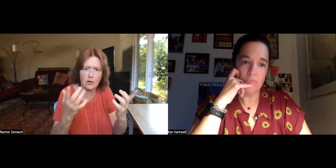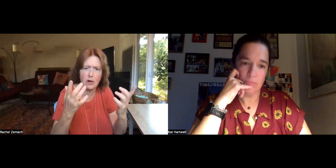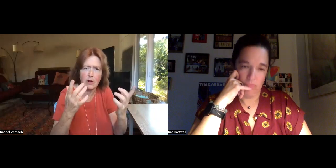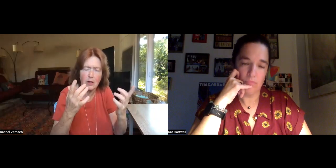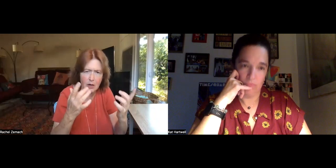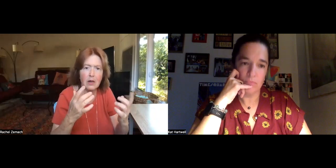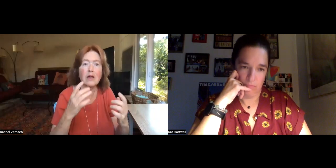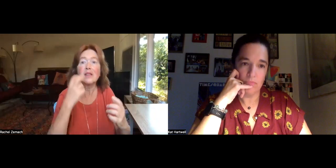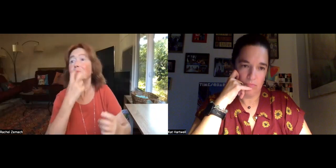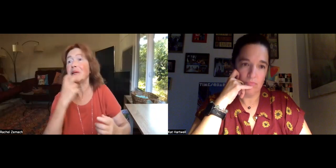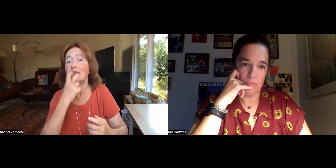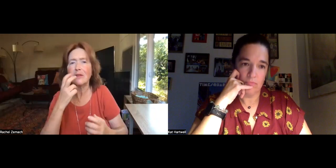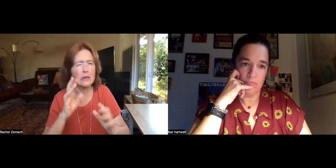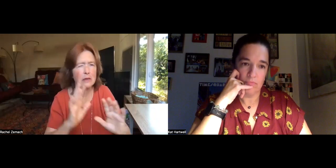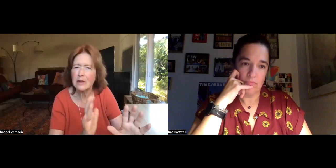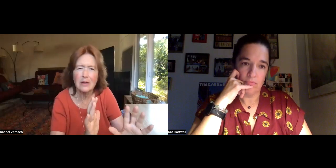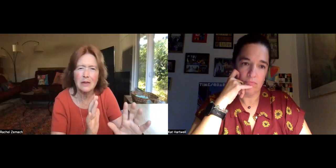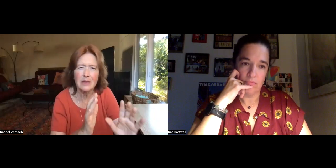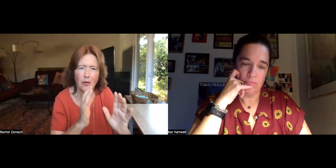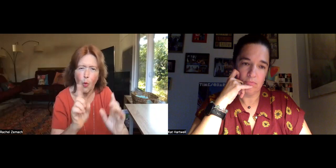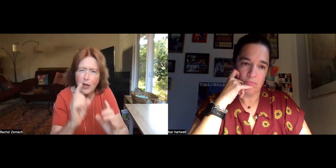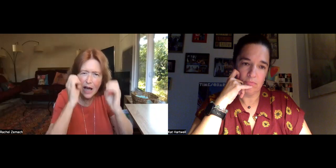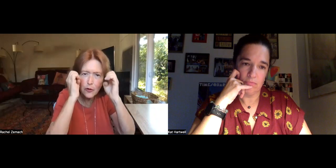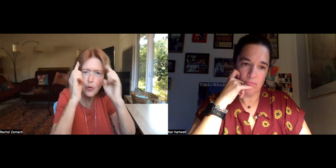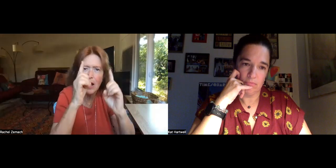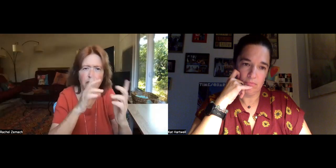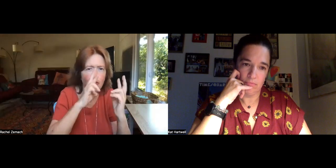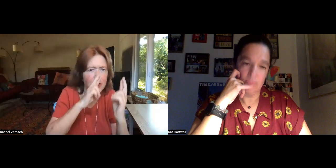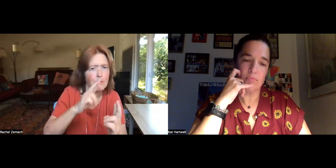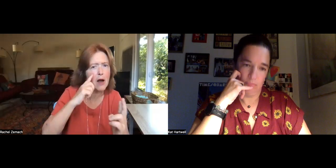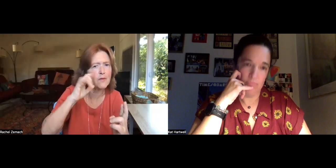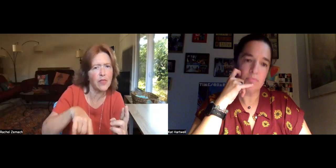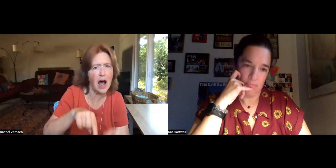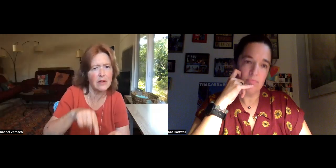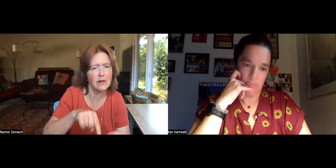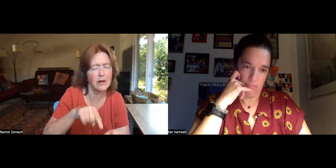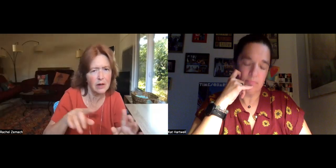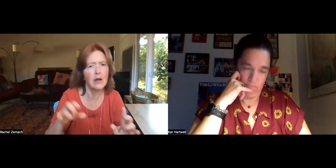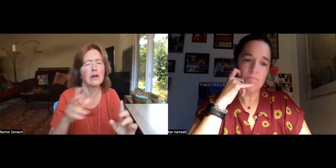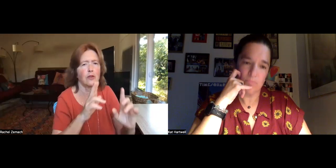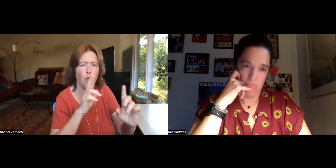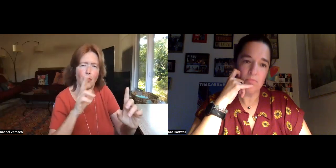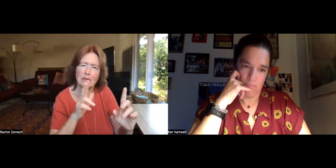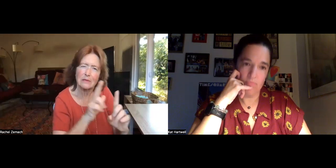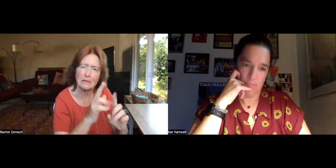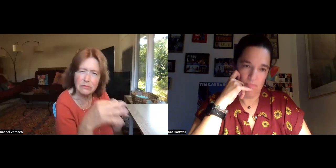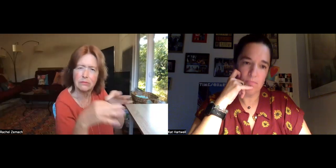education, speech, with education with them for that. So,